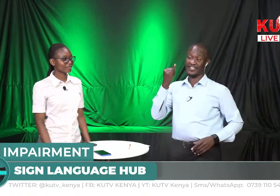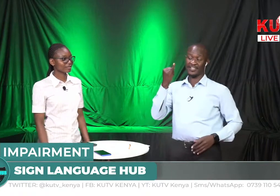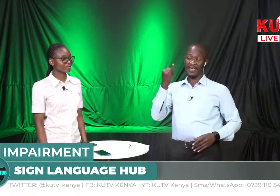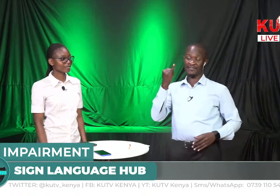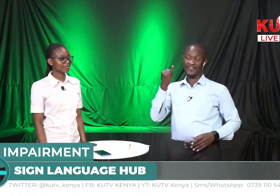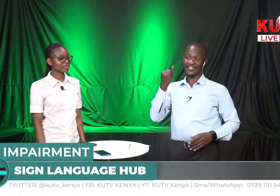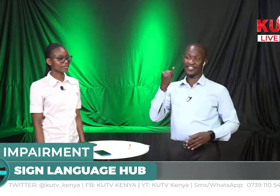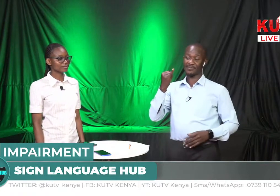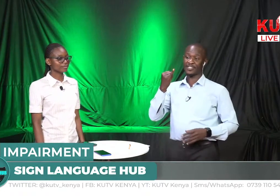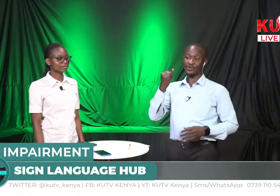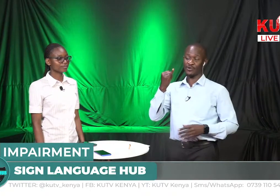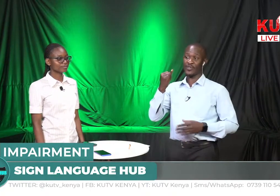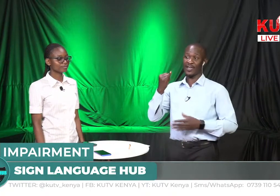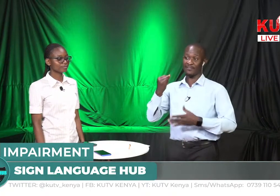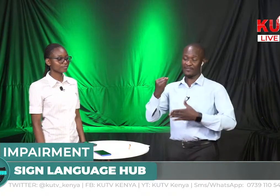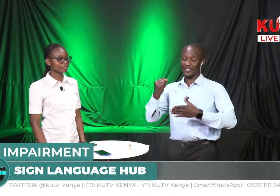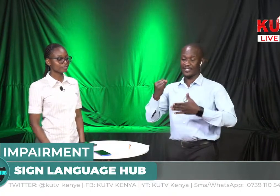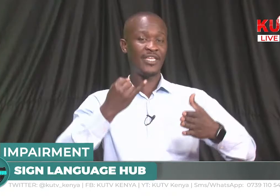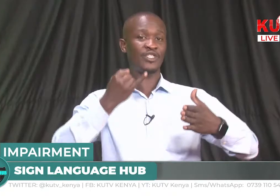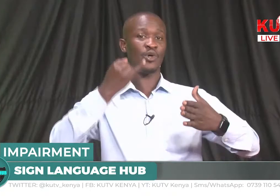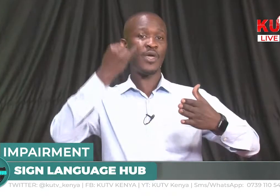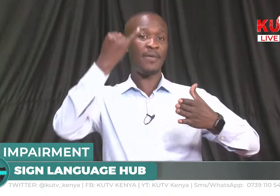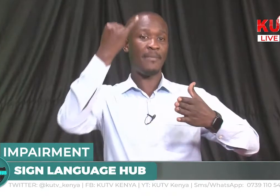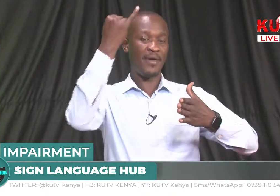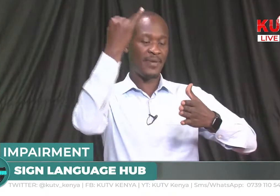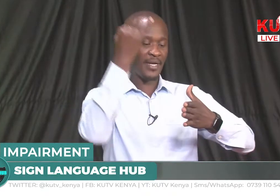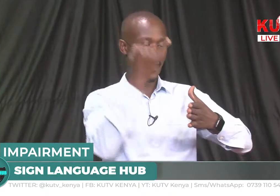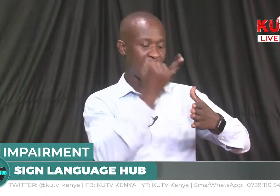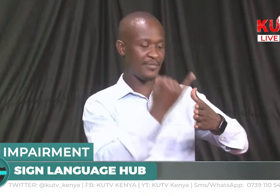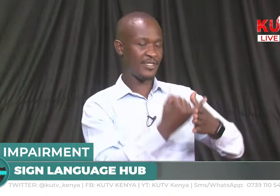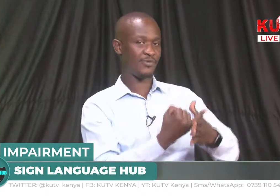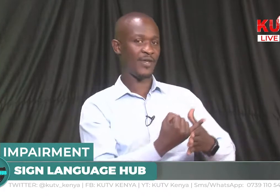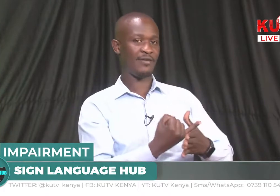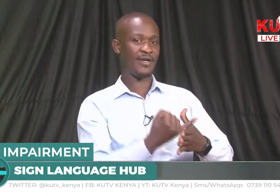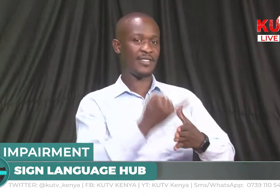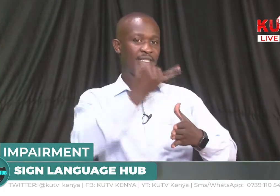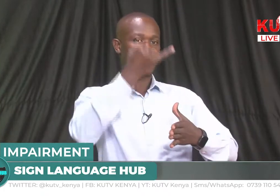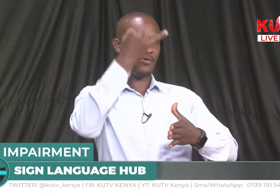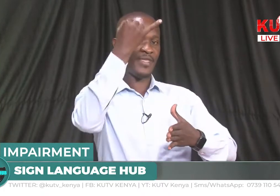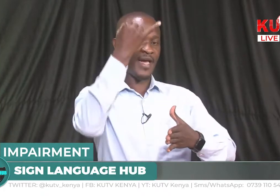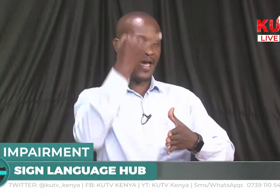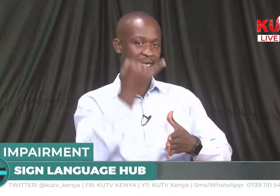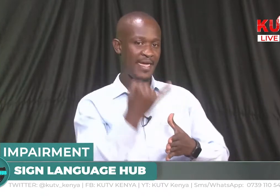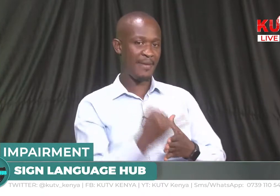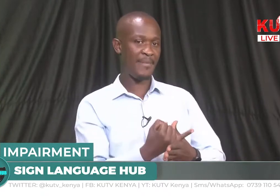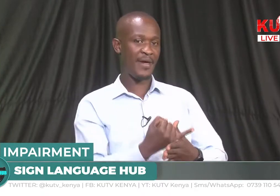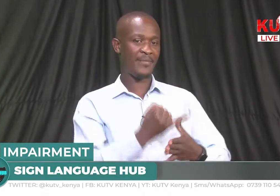eye finger shaped. I told you the alphabets. So impairment comes this way, all right? With the eye,